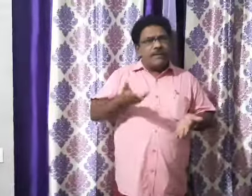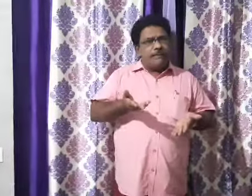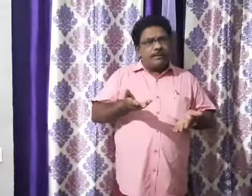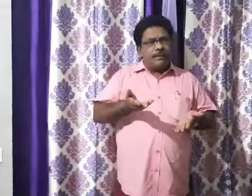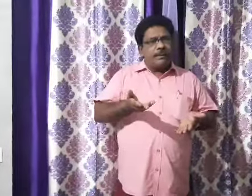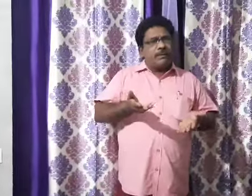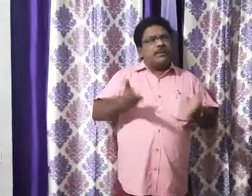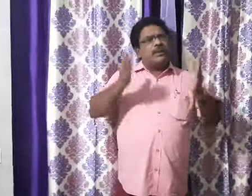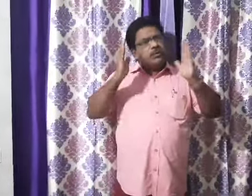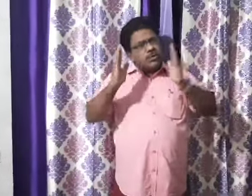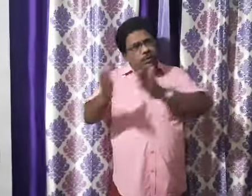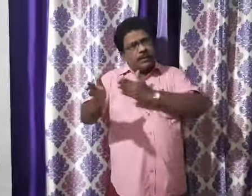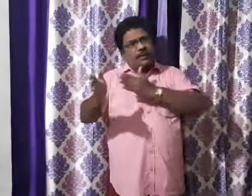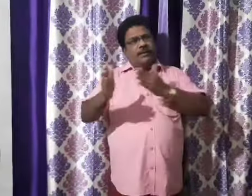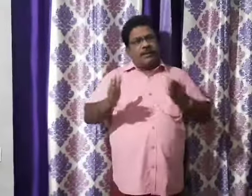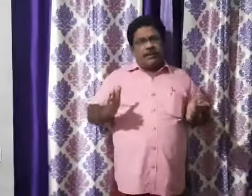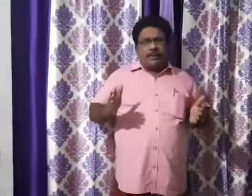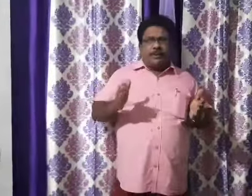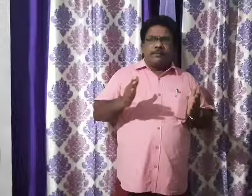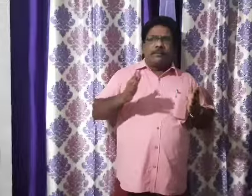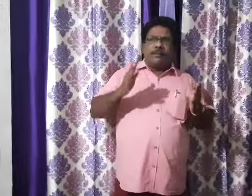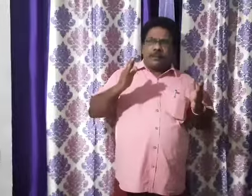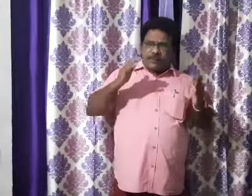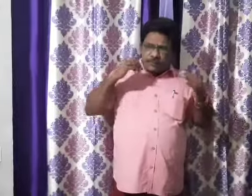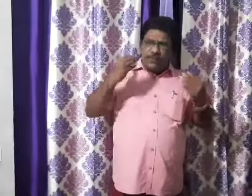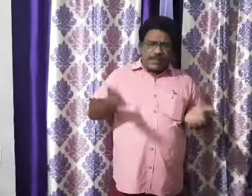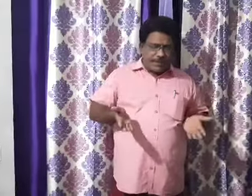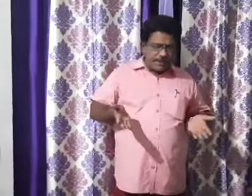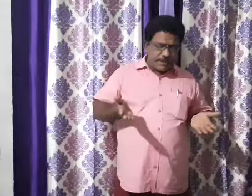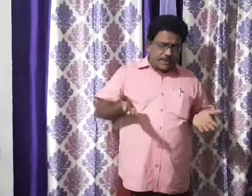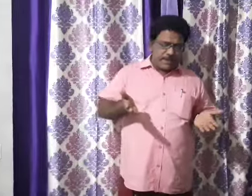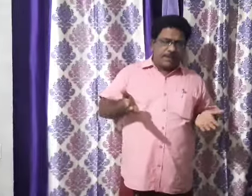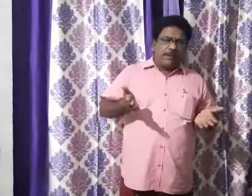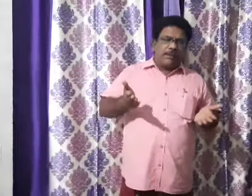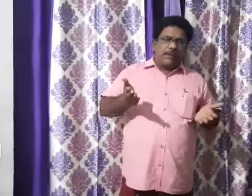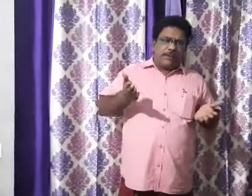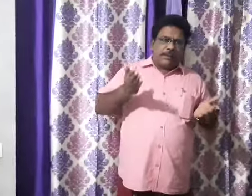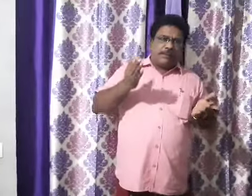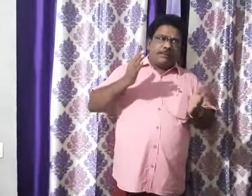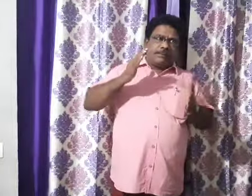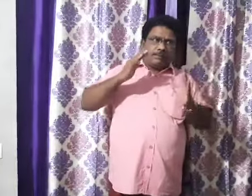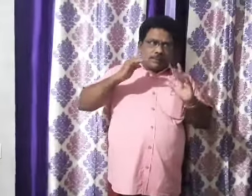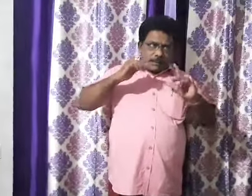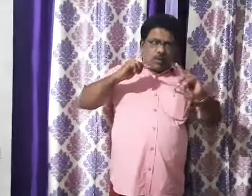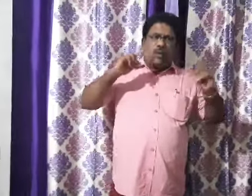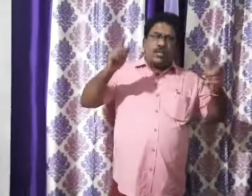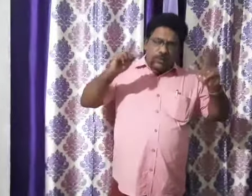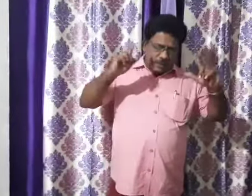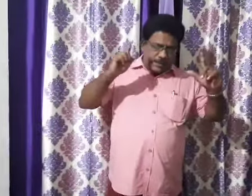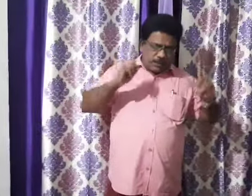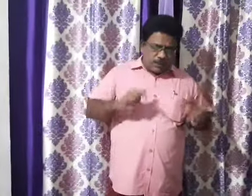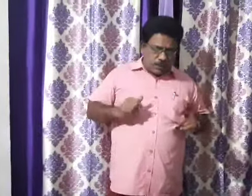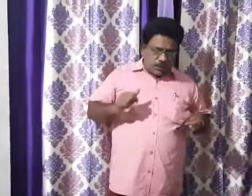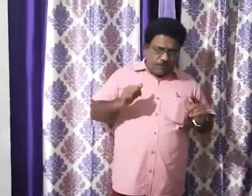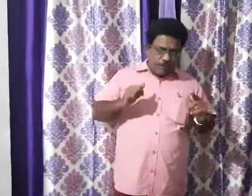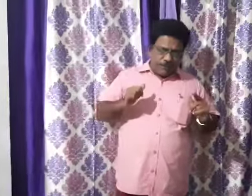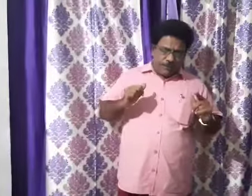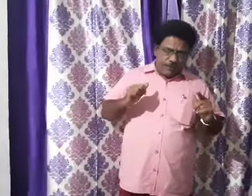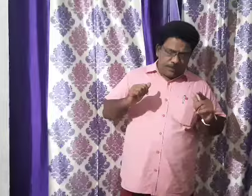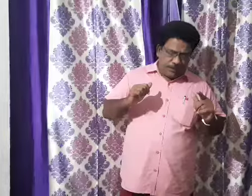production. So they could store in the food items in cold storage and so on.